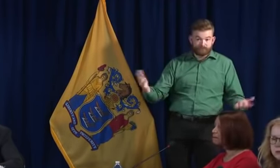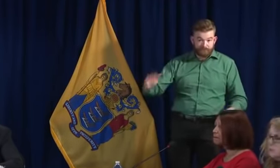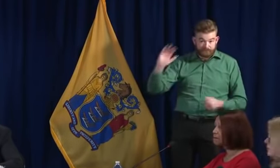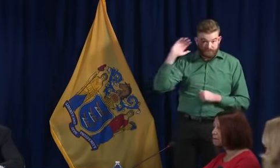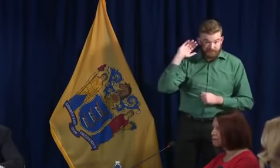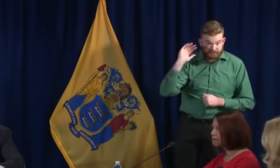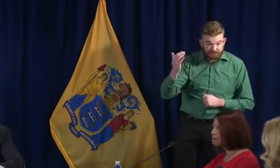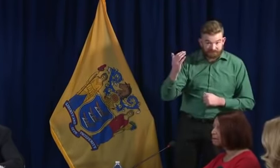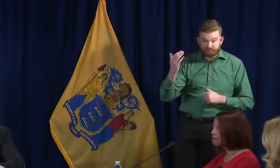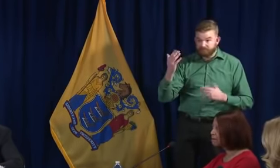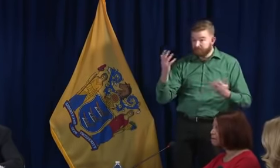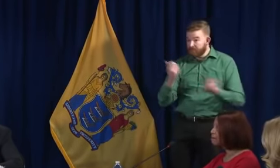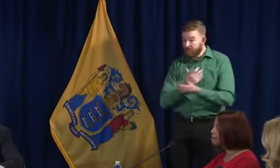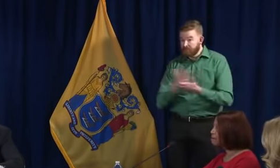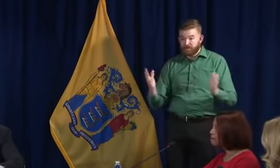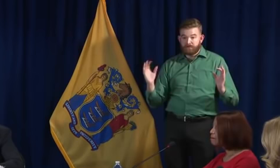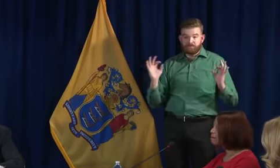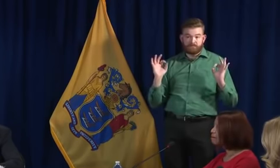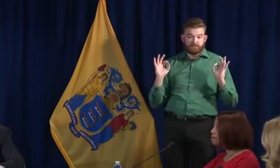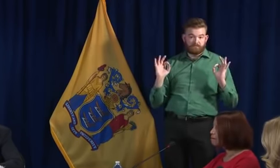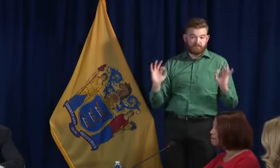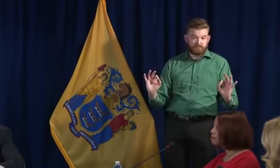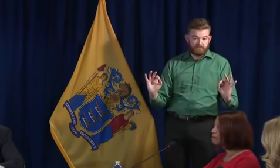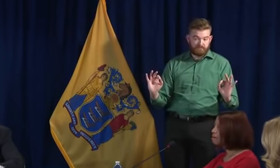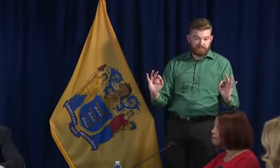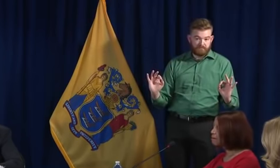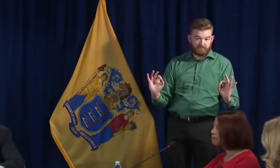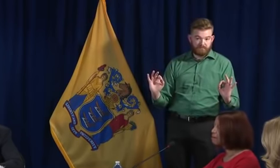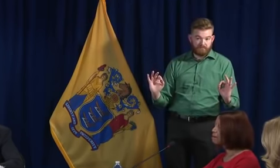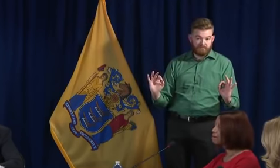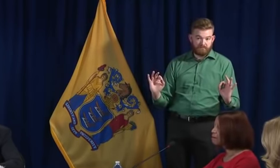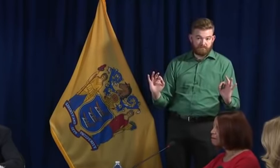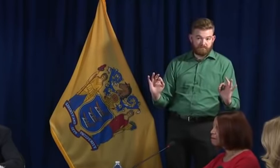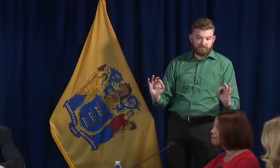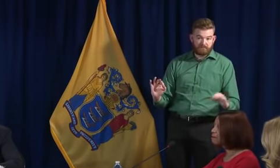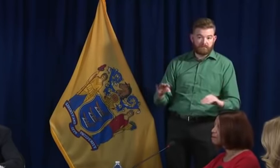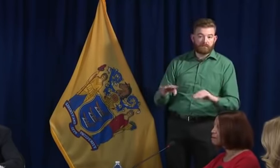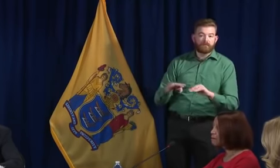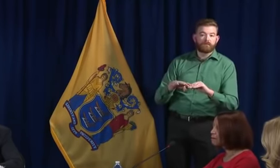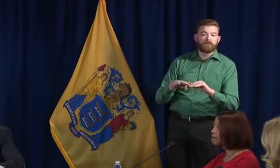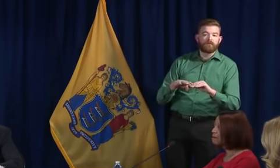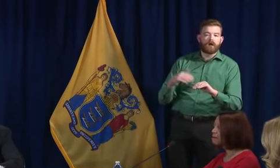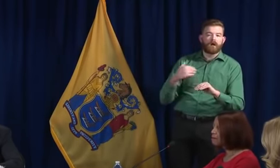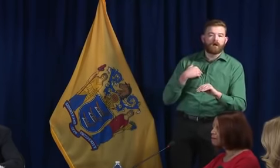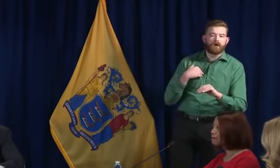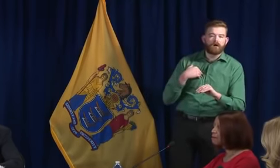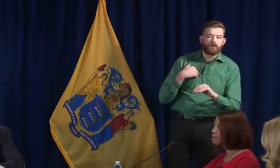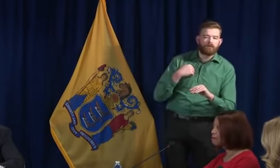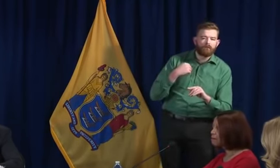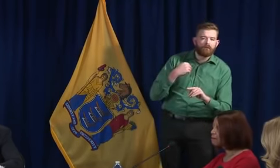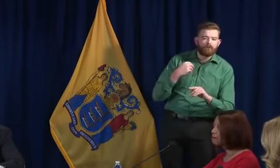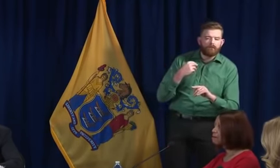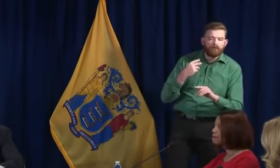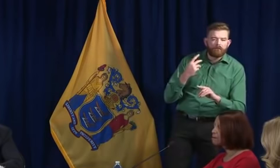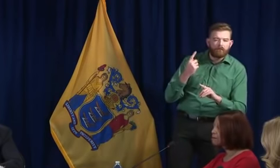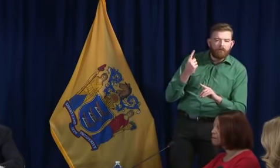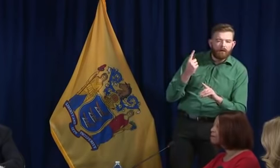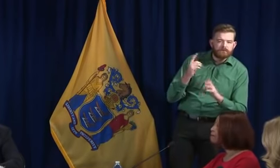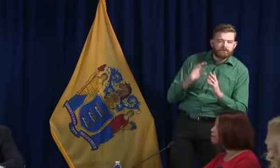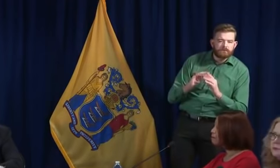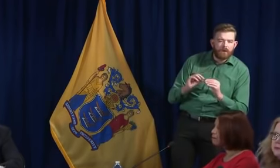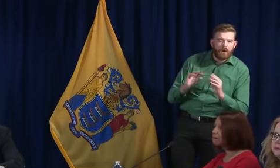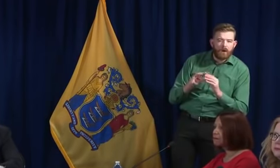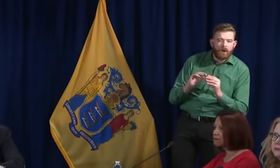do think there's at least one story we heard that troubled all of us, which is the meals.